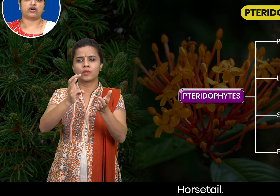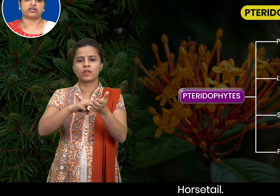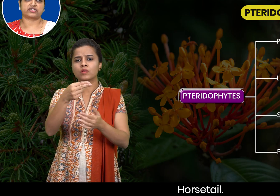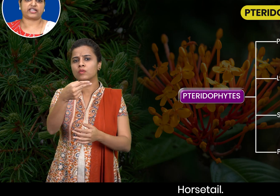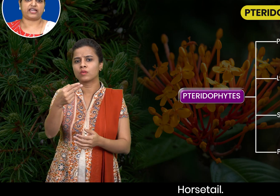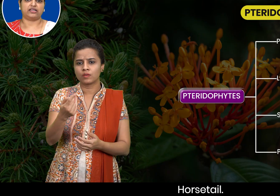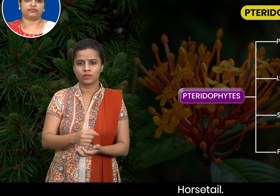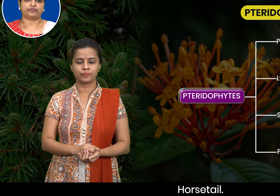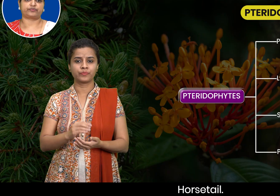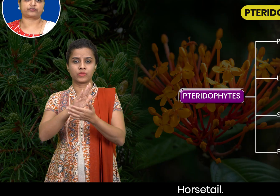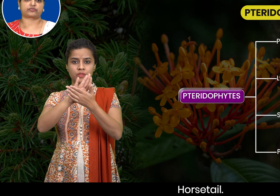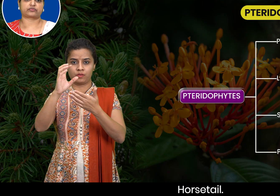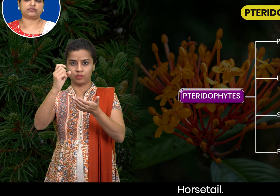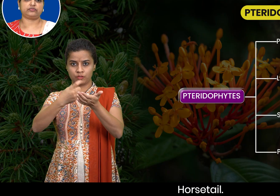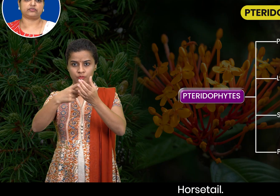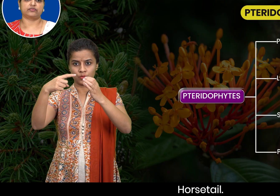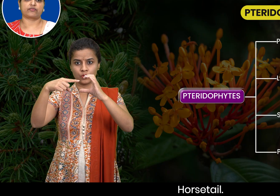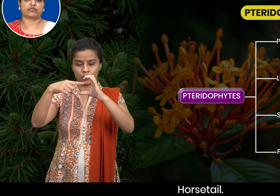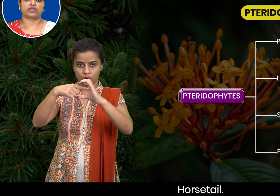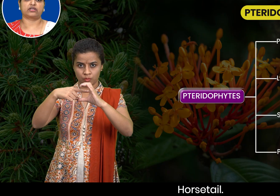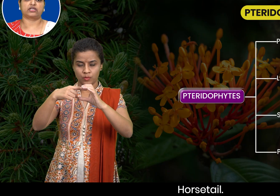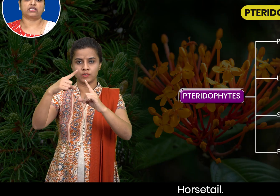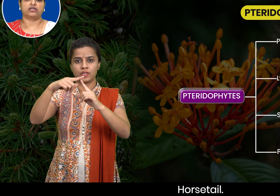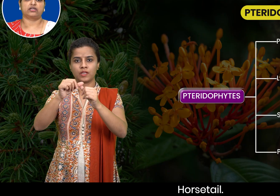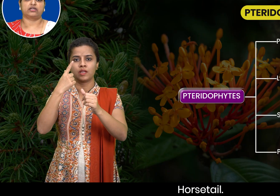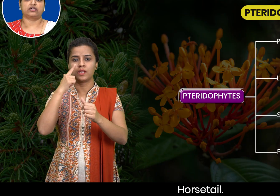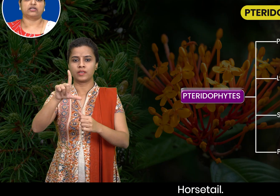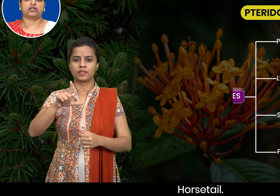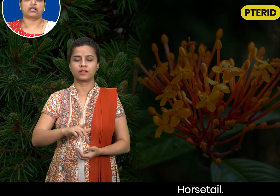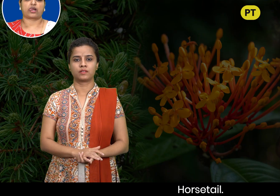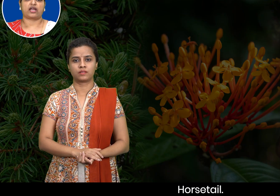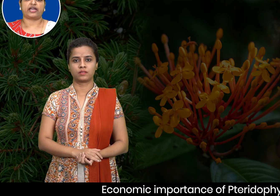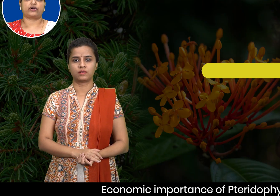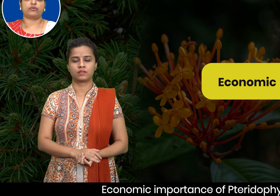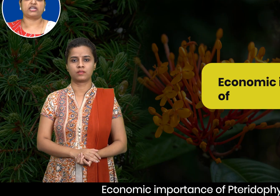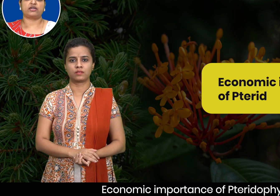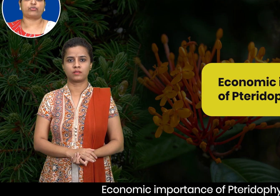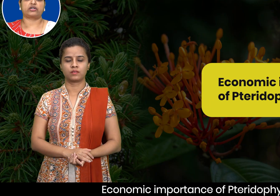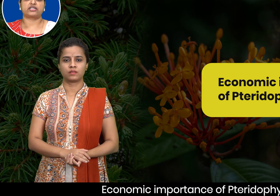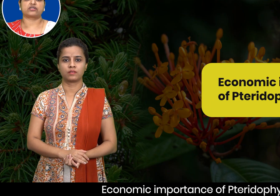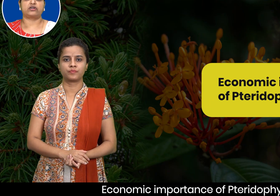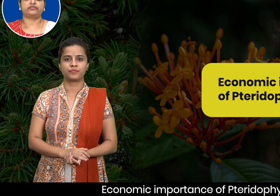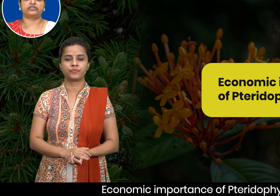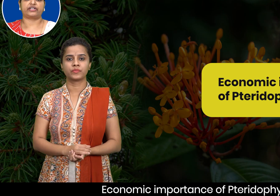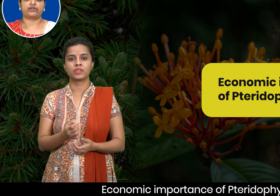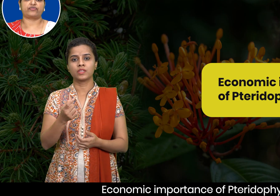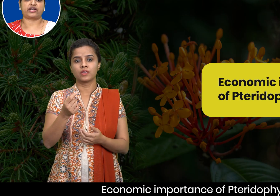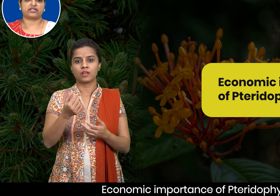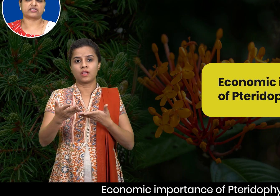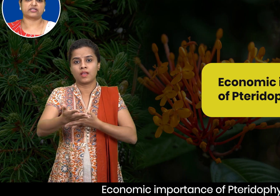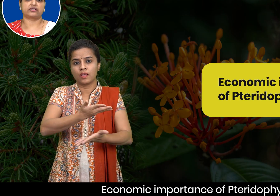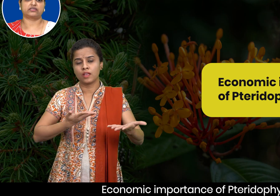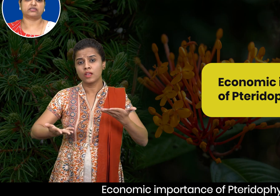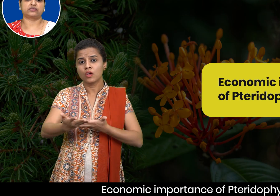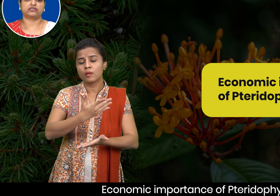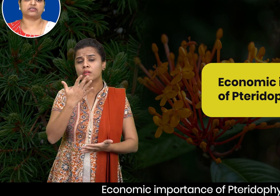horsetail. Economic importance of